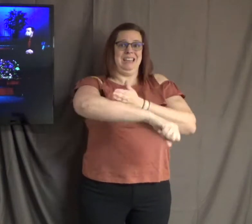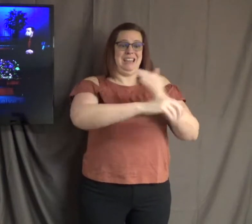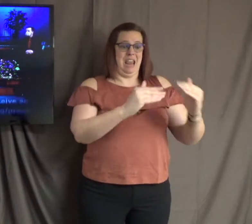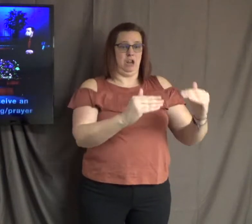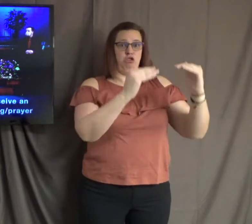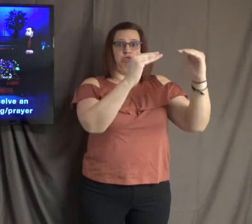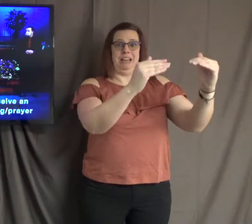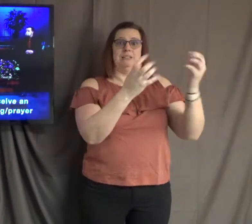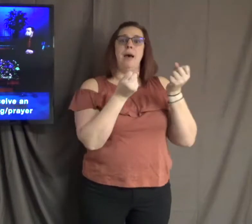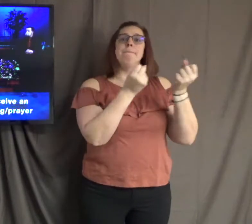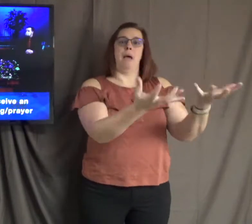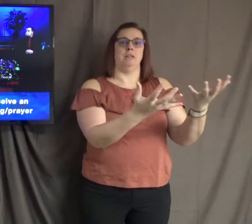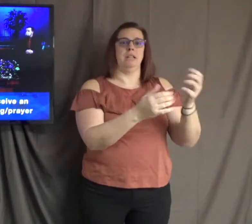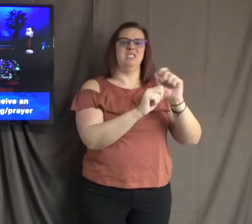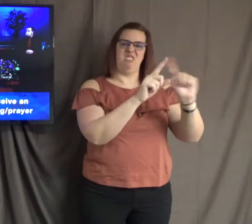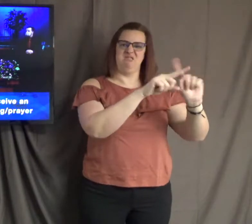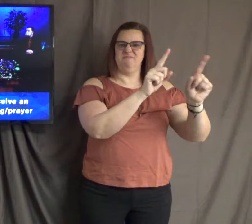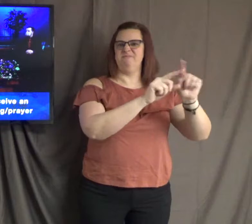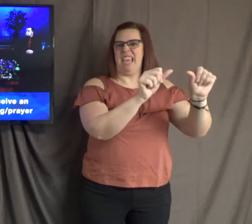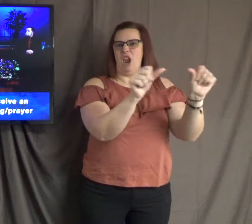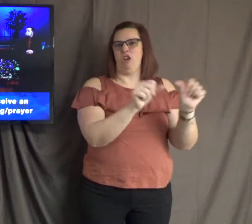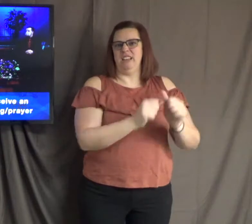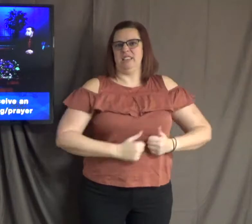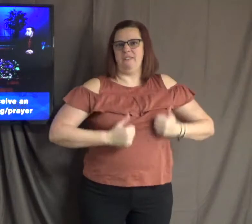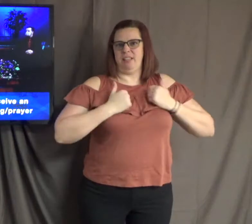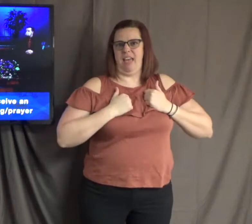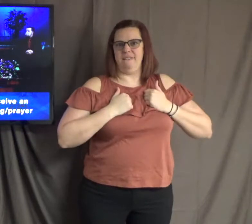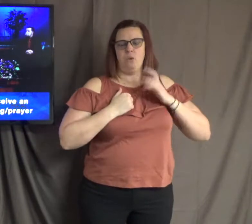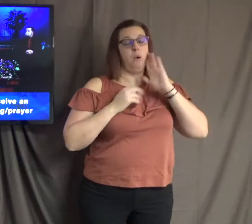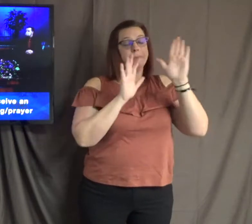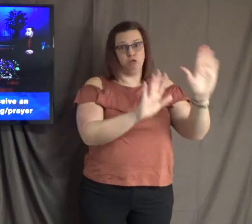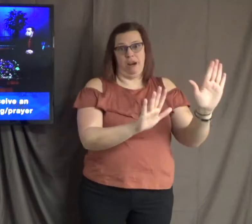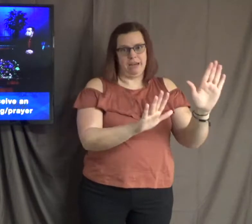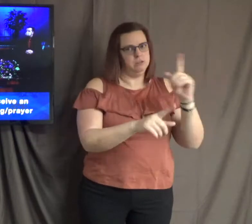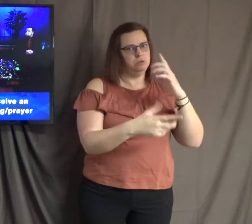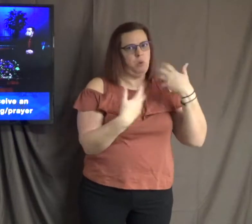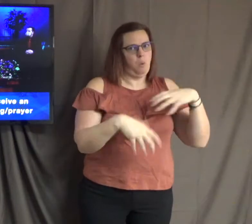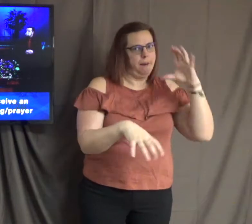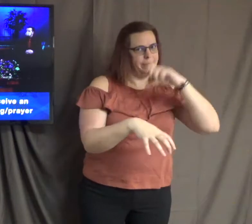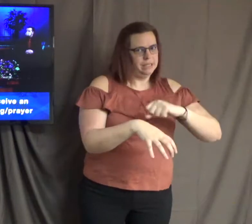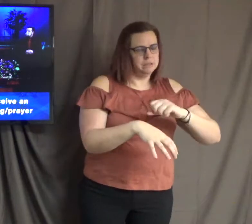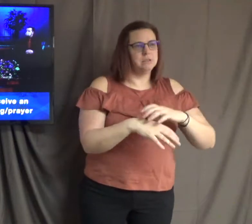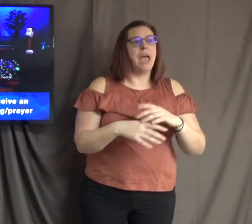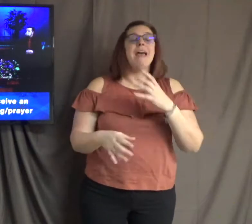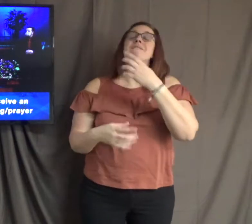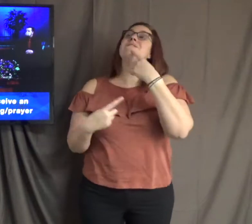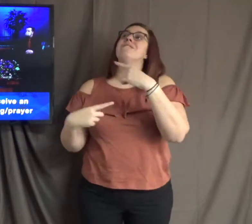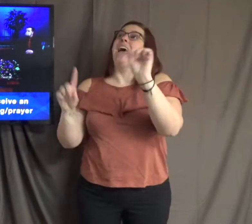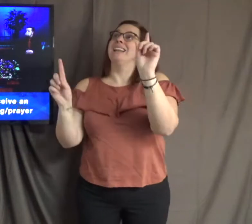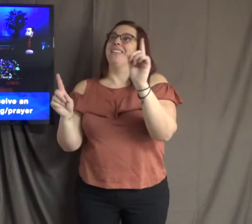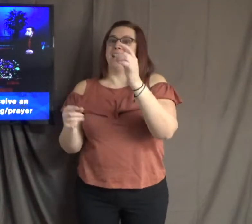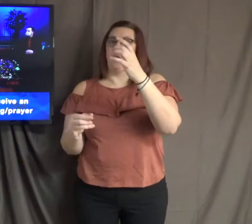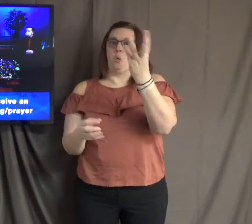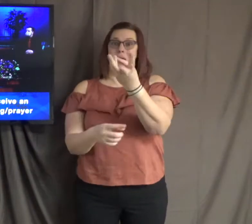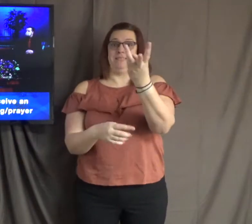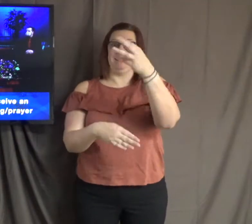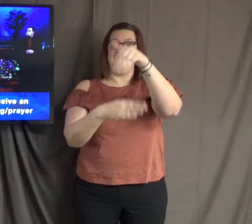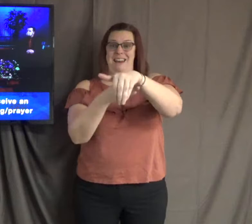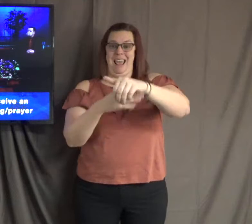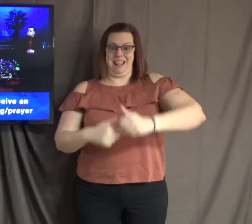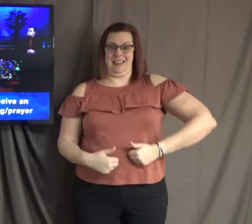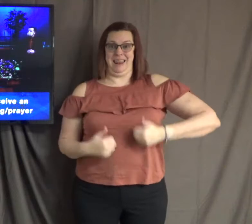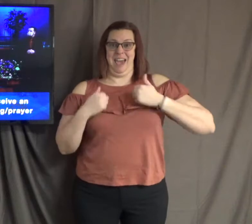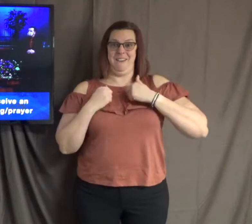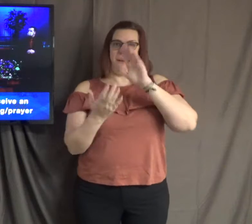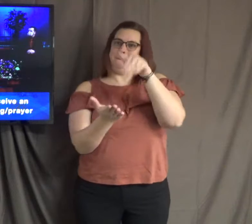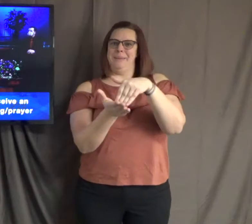our life. It's going to be a great series, so you don't want to miss it. And finally, Wednesday Night Live, it's our midweek service, happens right